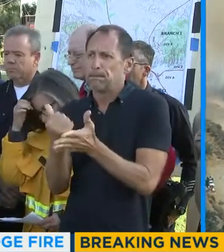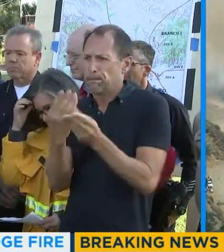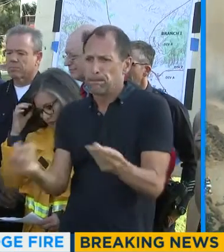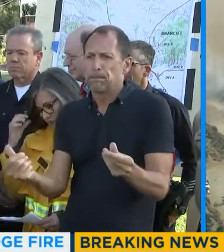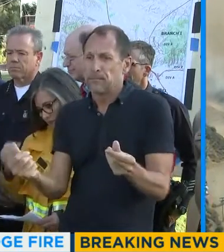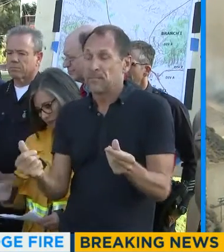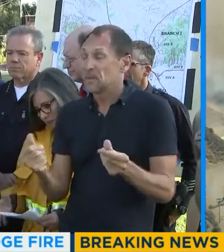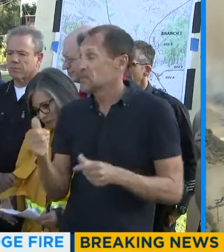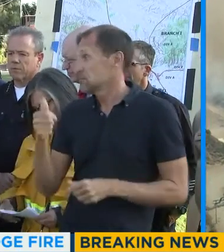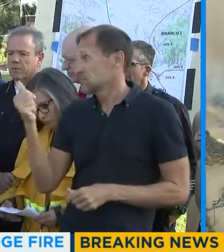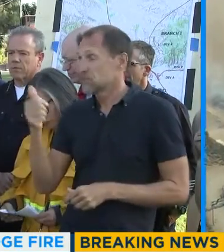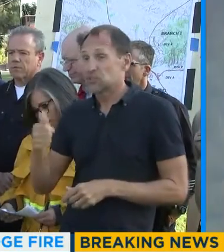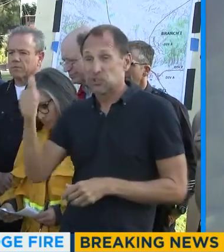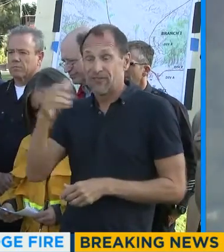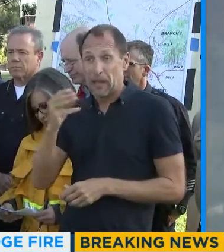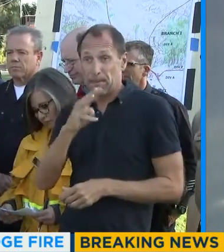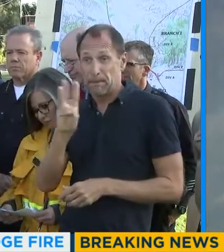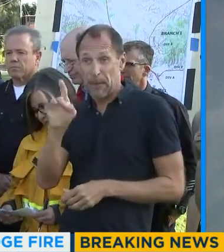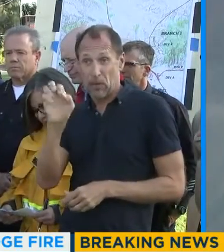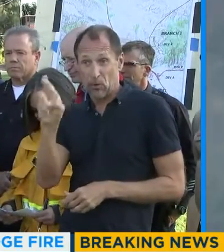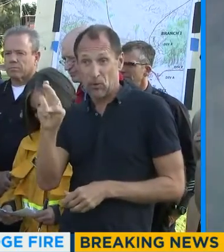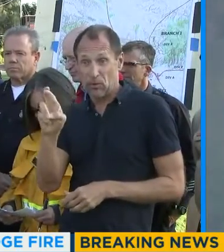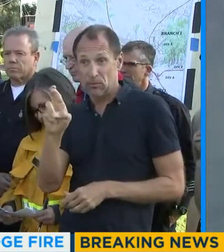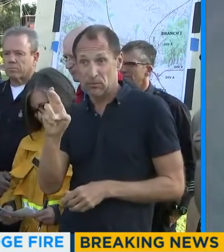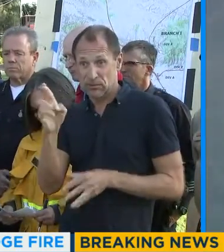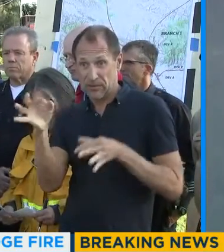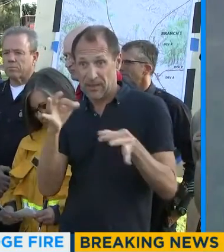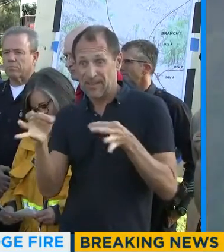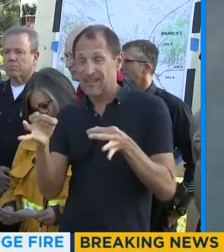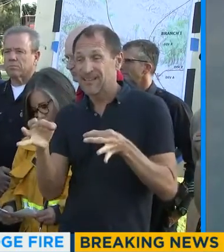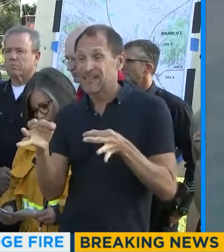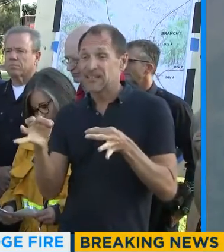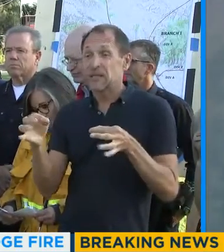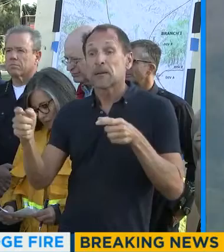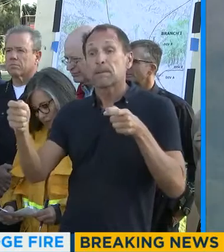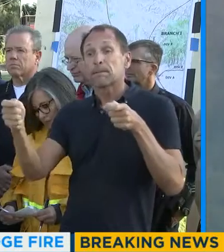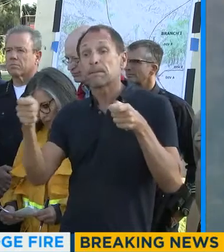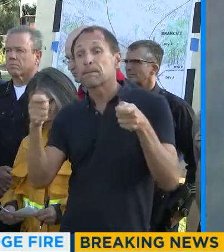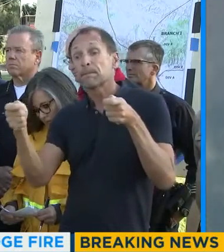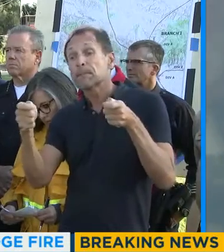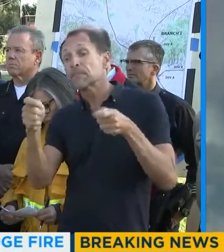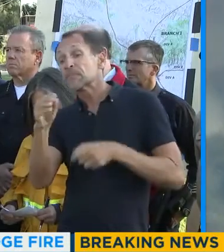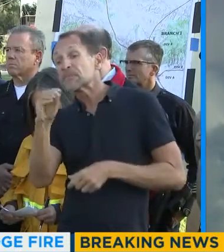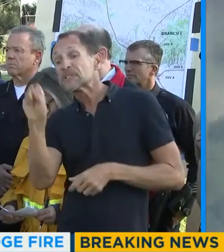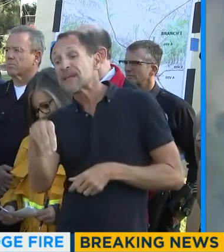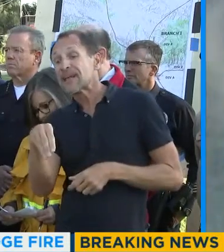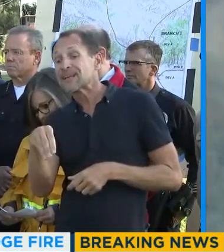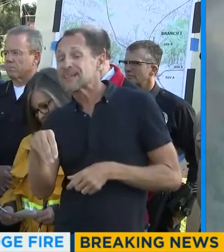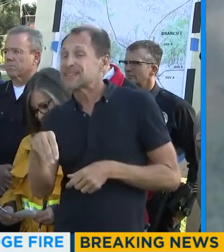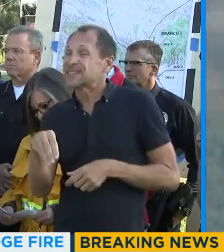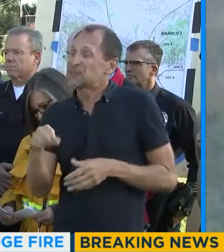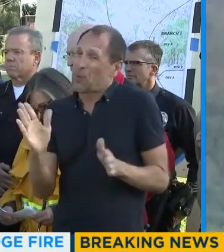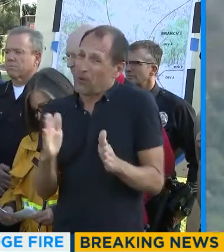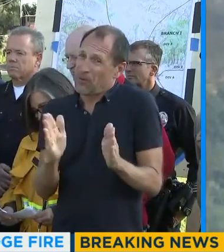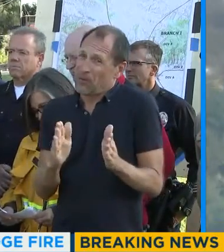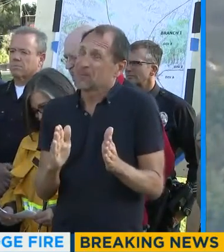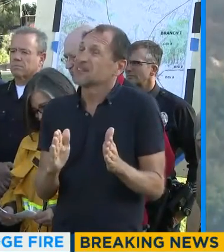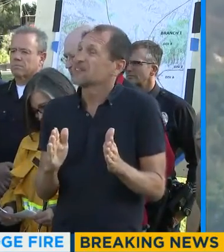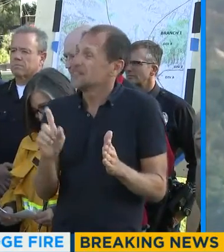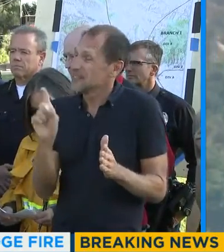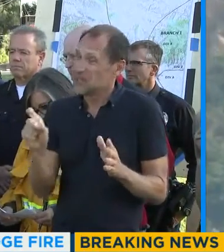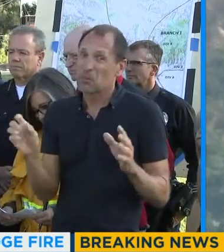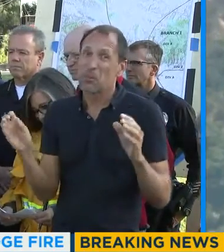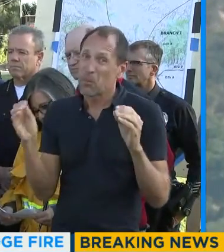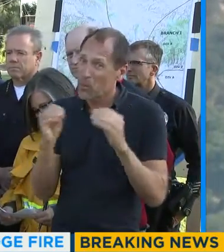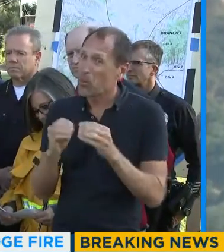mentioned, and the mayor mentioned, as far as percentages of containment, there's still quite a bit of work and effort